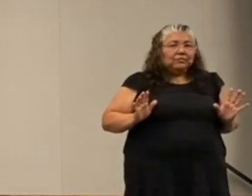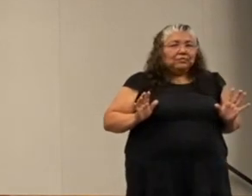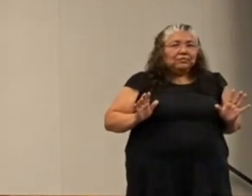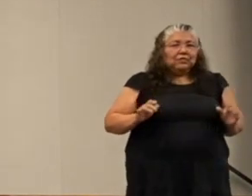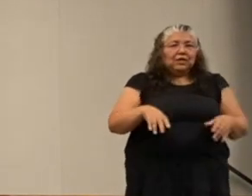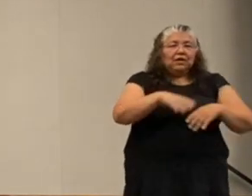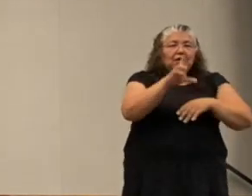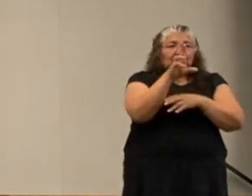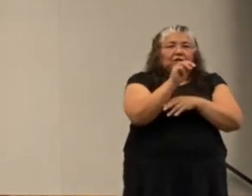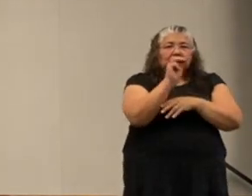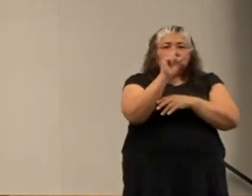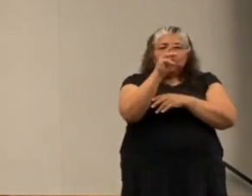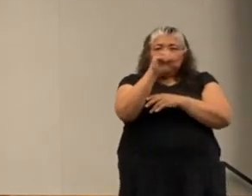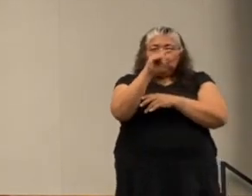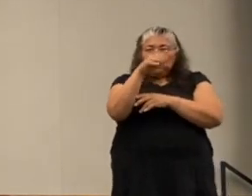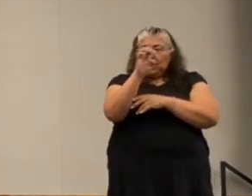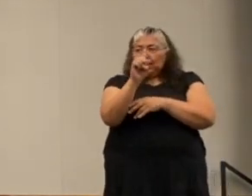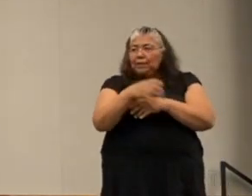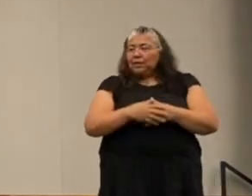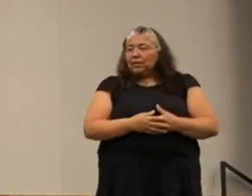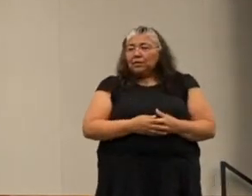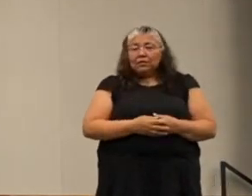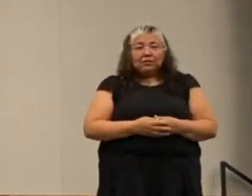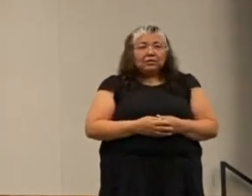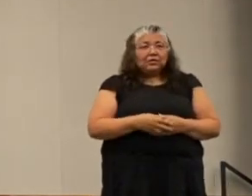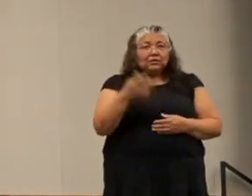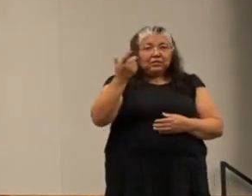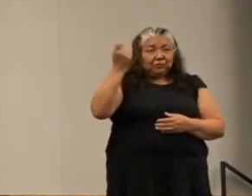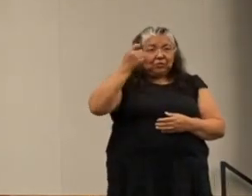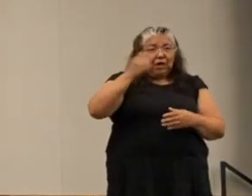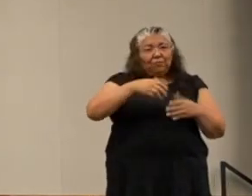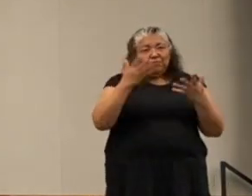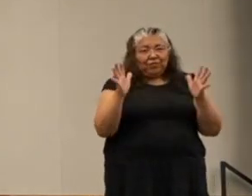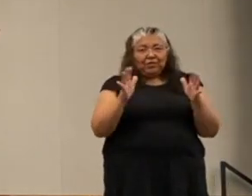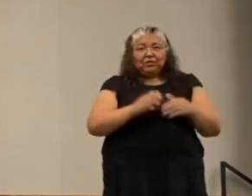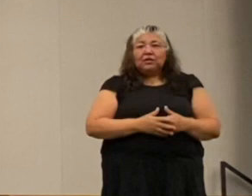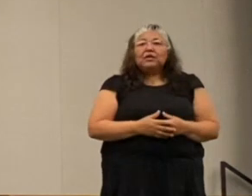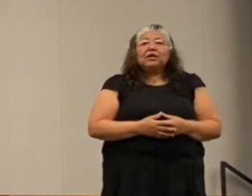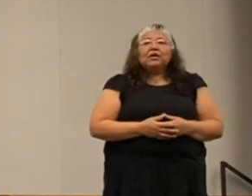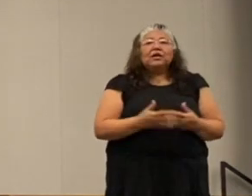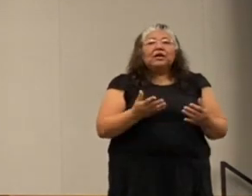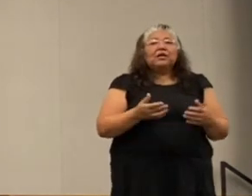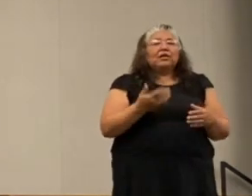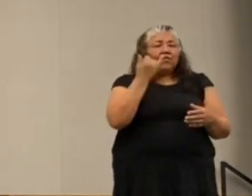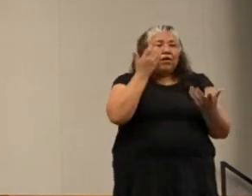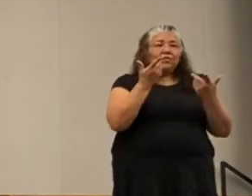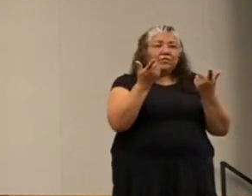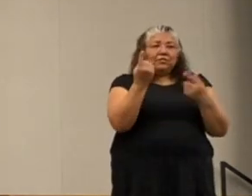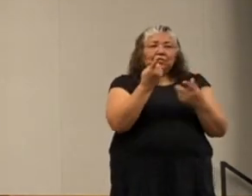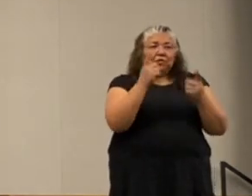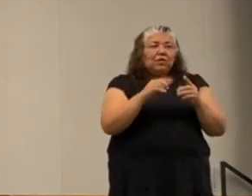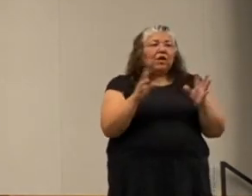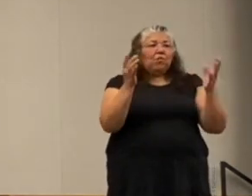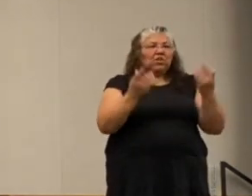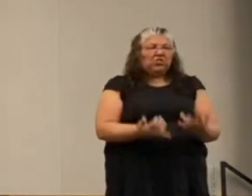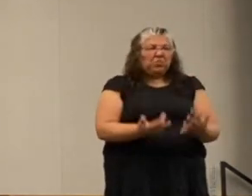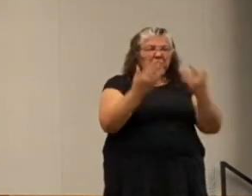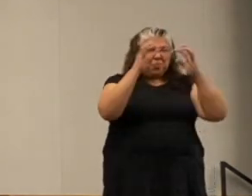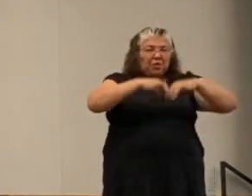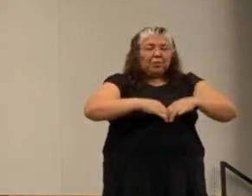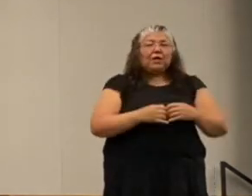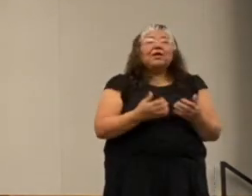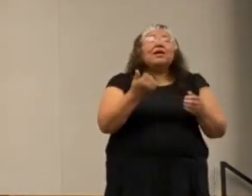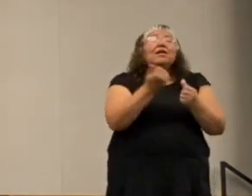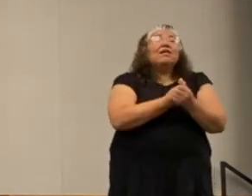Unsubscribe. I want you to hit it, right? Maybe you got something going on, I want you to burn them down. Okay? I want you, when things